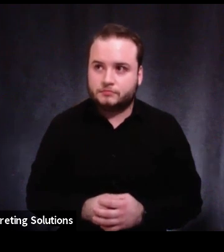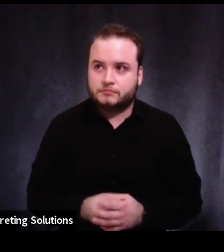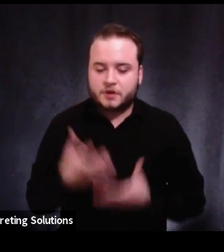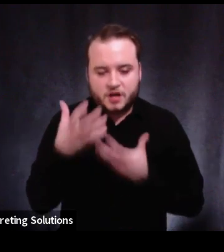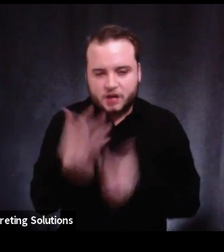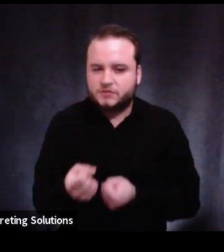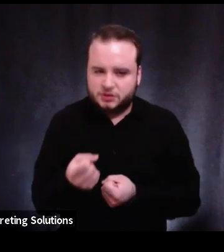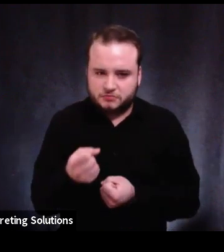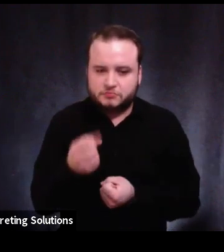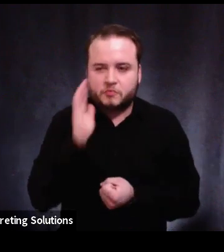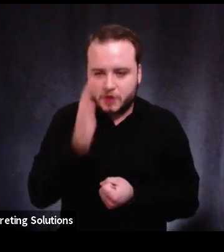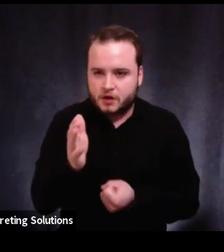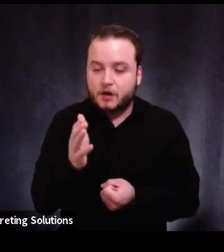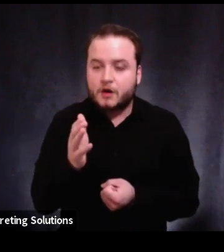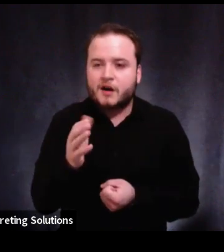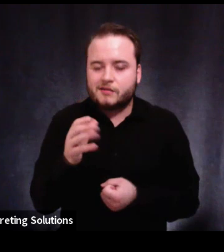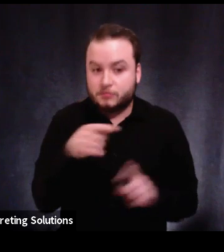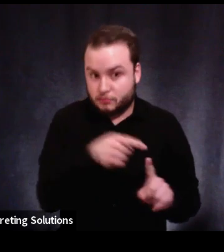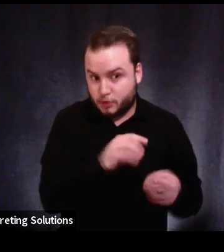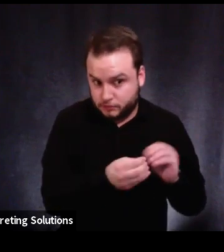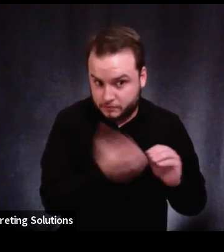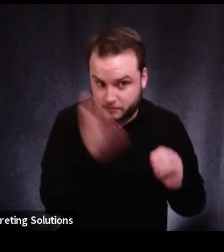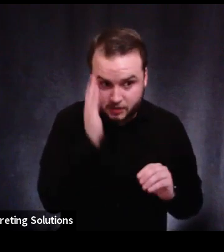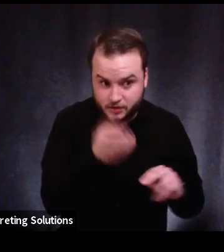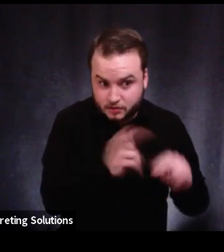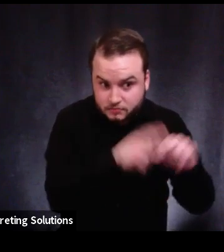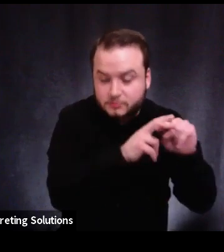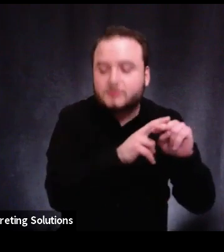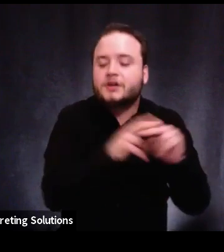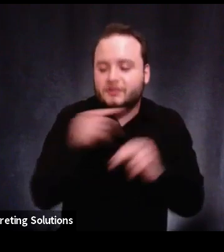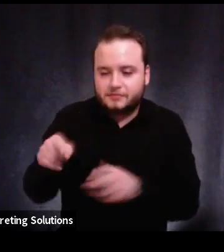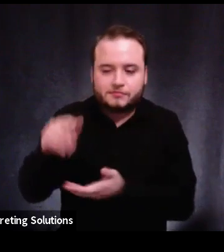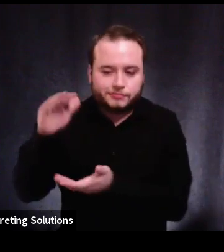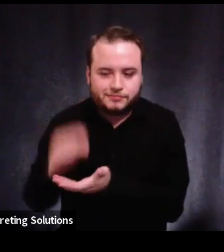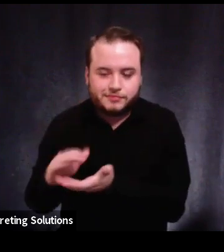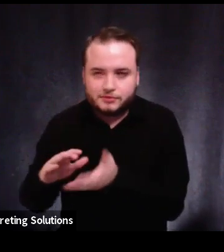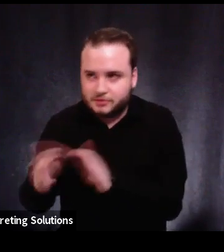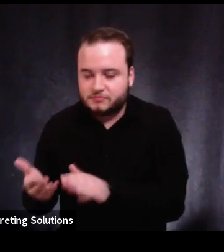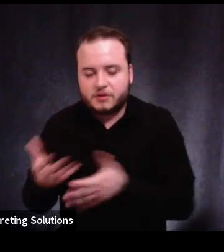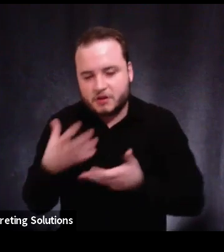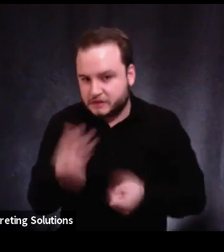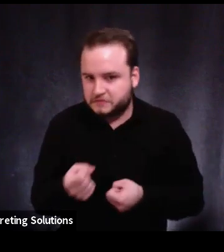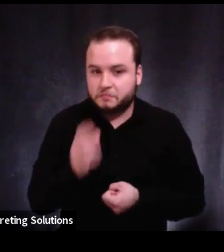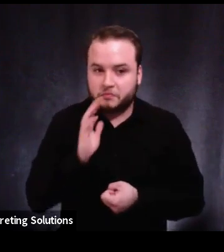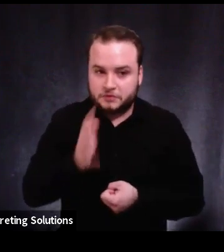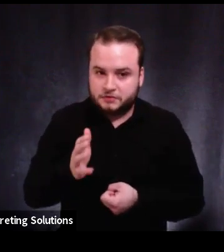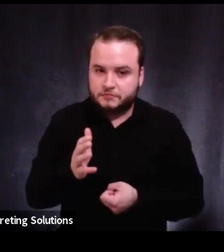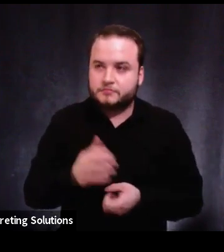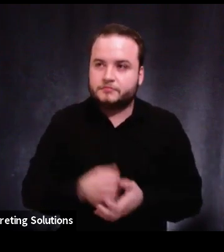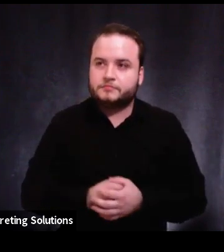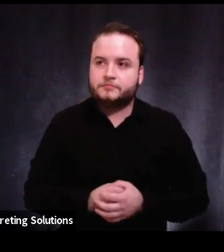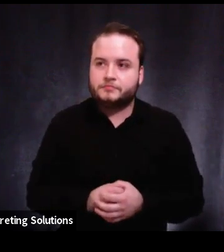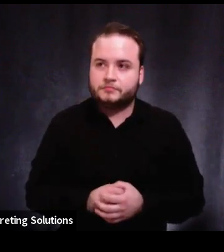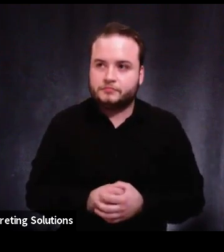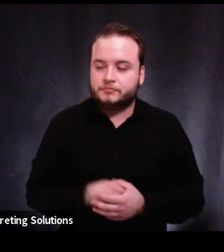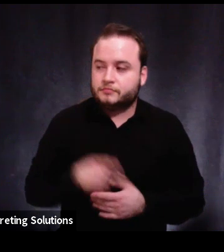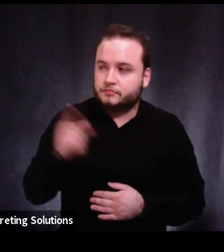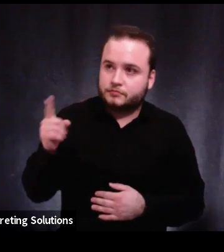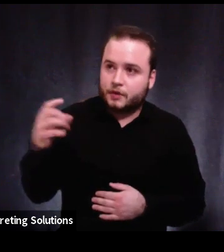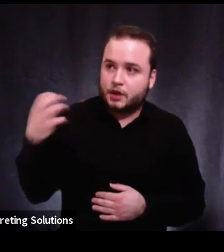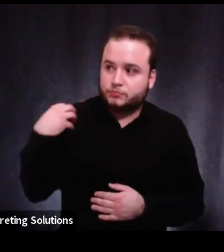current estimates. The other point I wanted to make, sort of to illustrate what the Commissioner has been saying, we